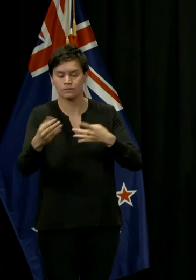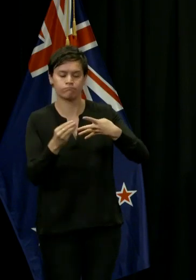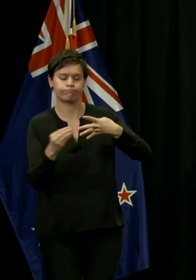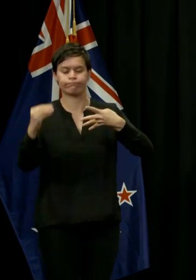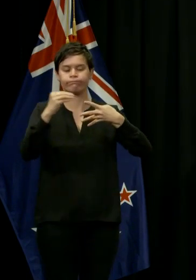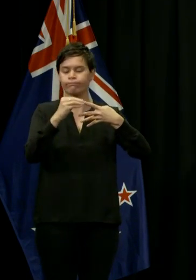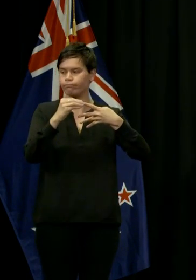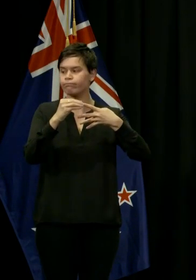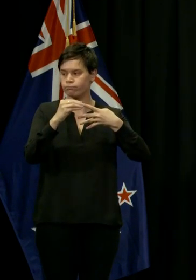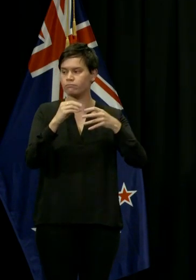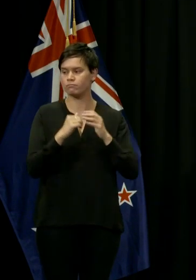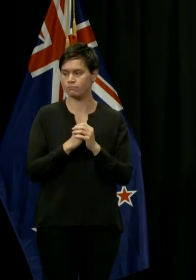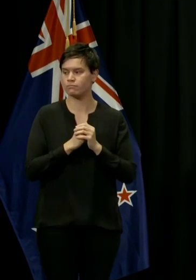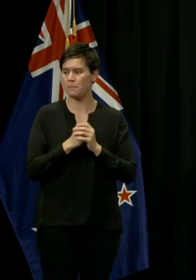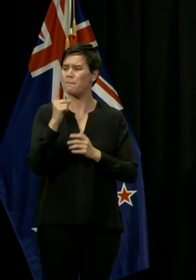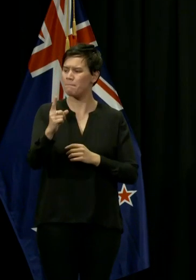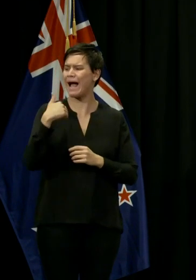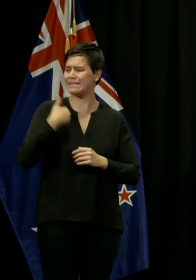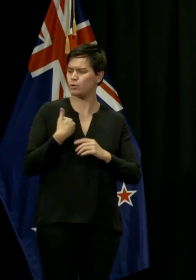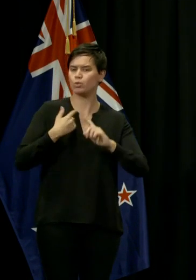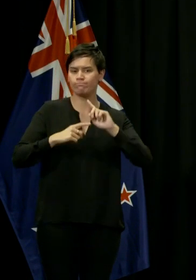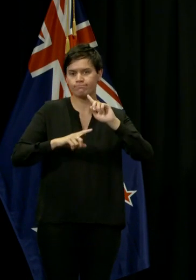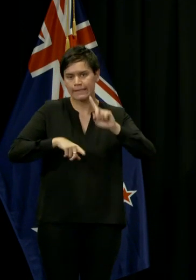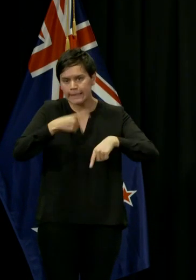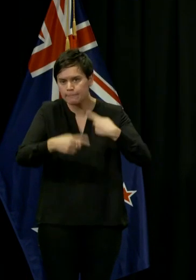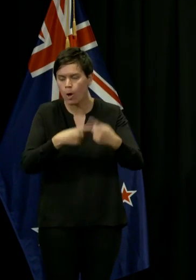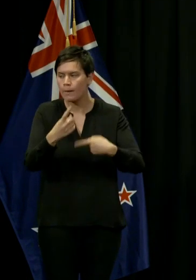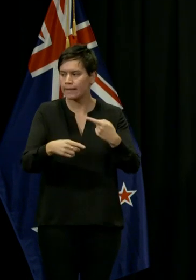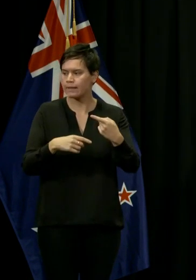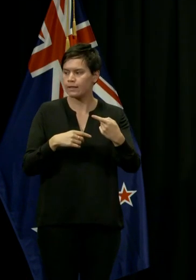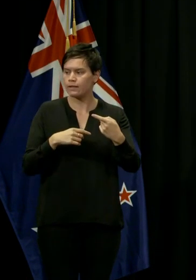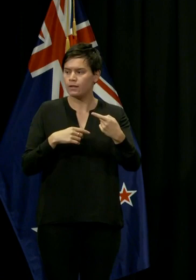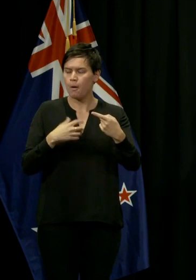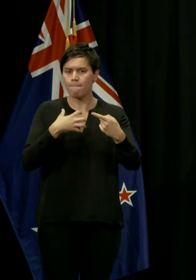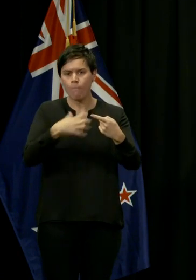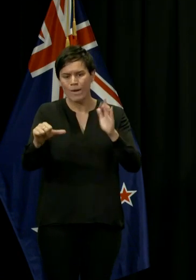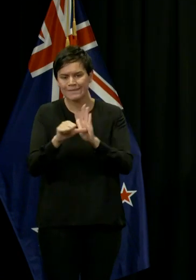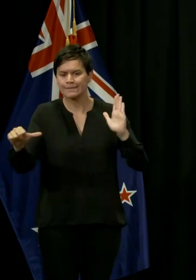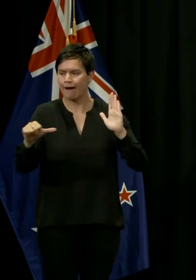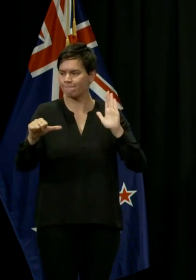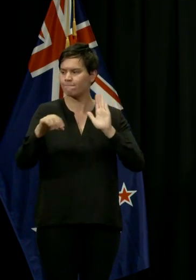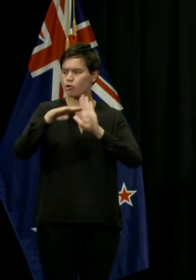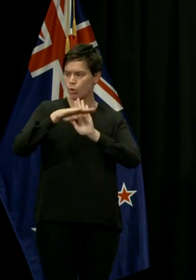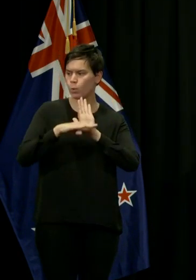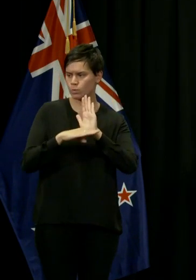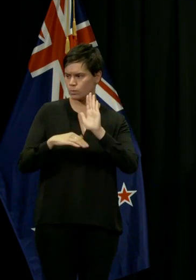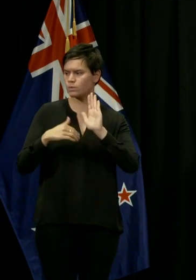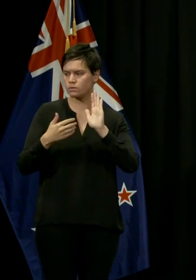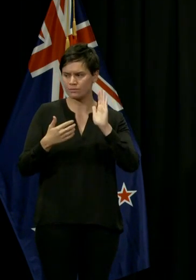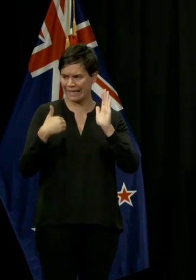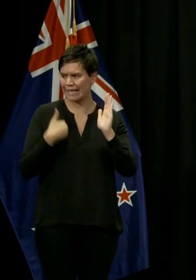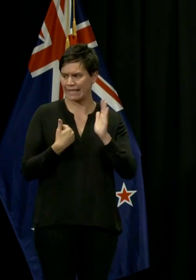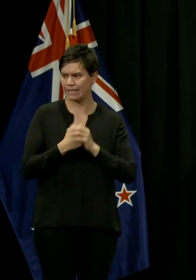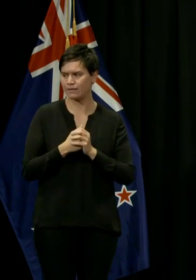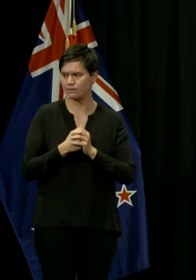the potential for us to continue to have to move into more extraordinary measures. And I ask New Zealanders that